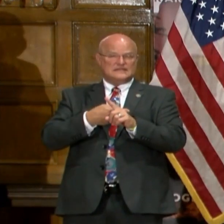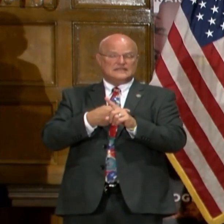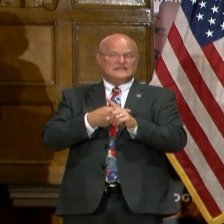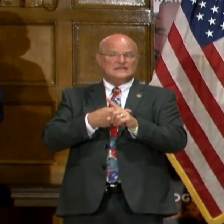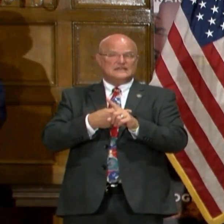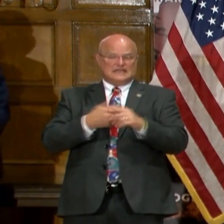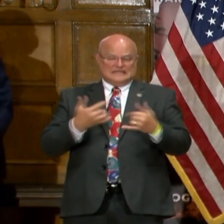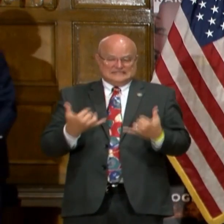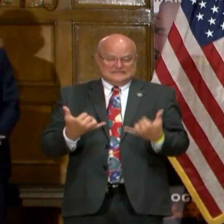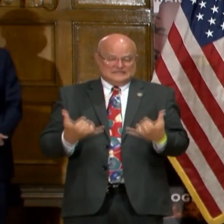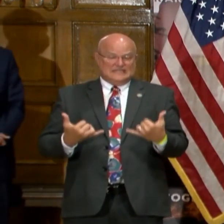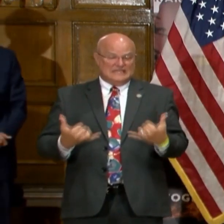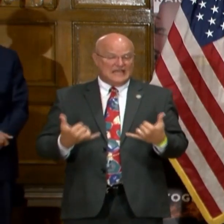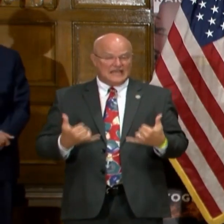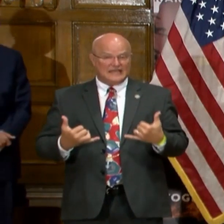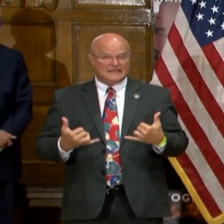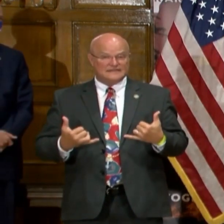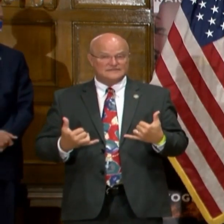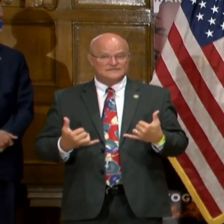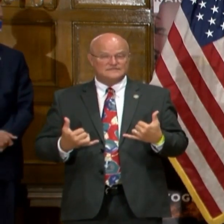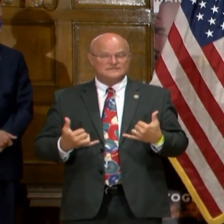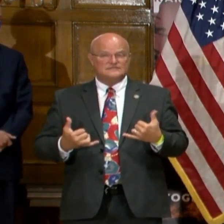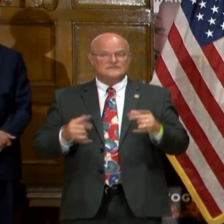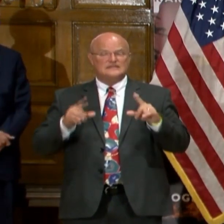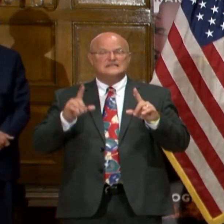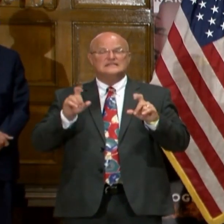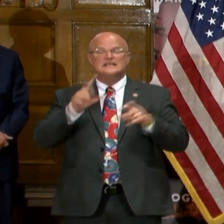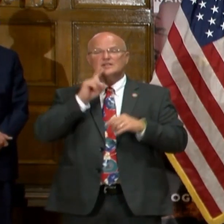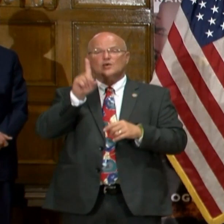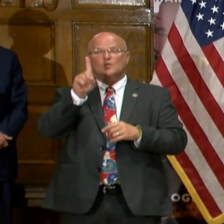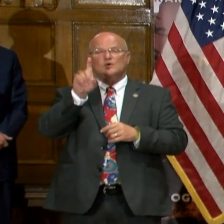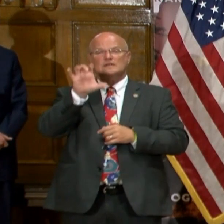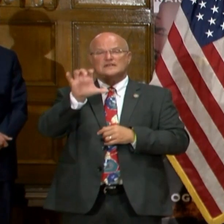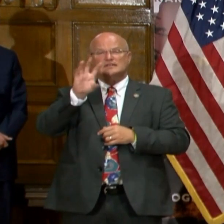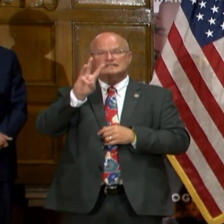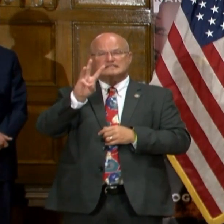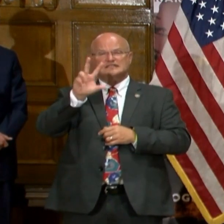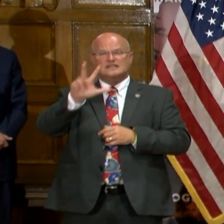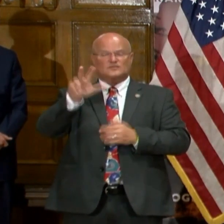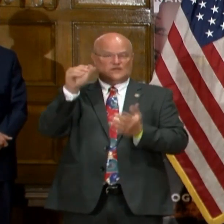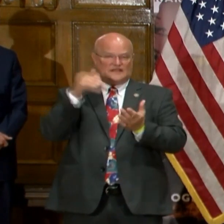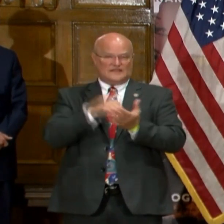as of today are